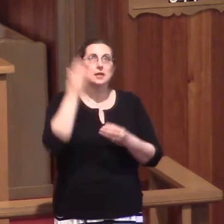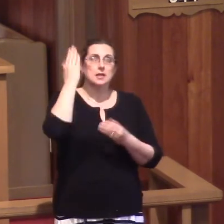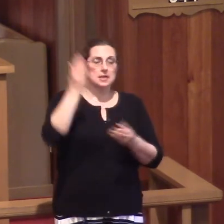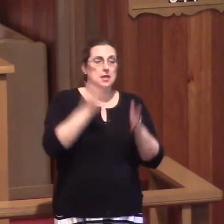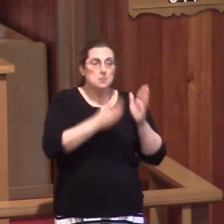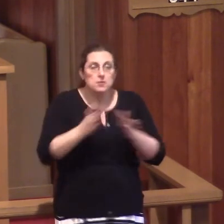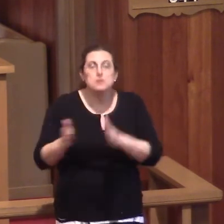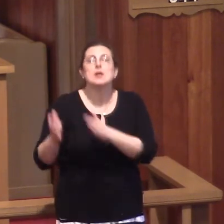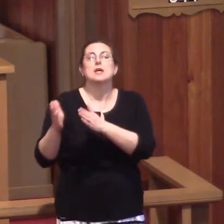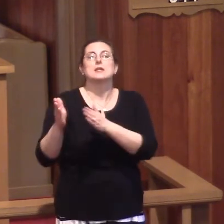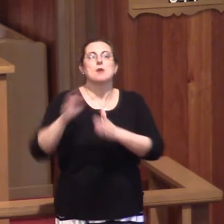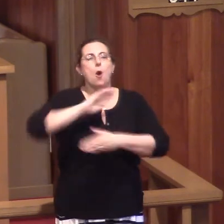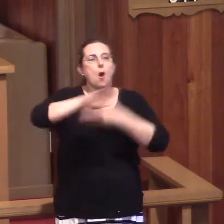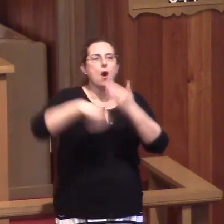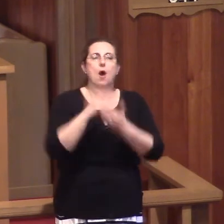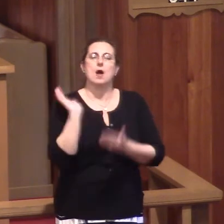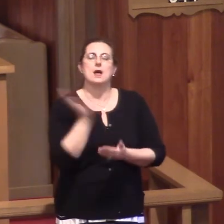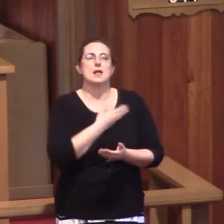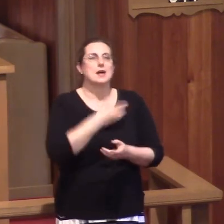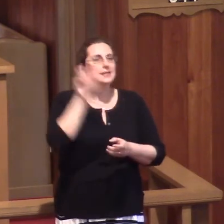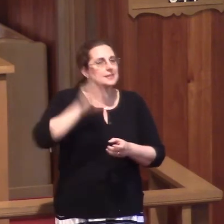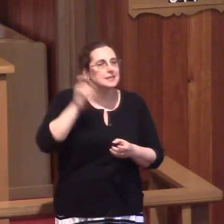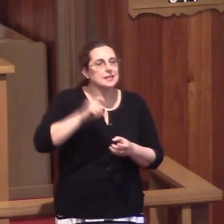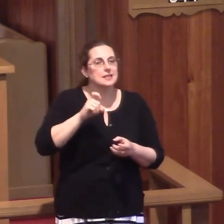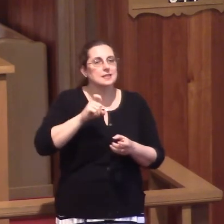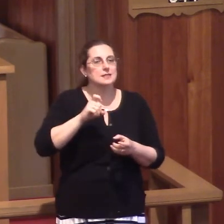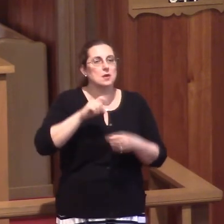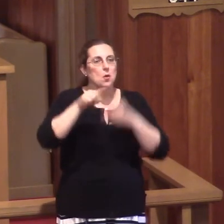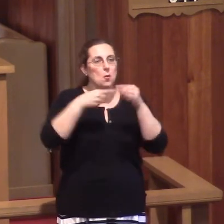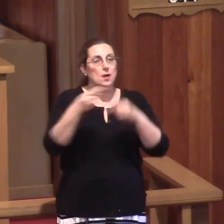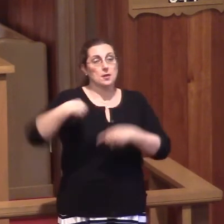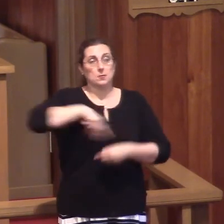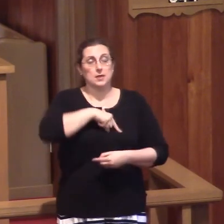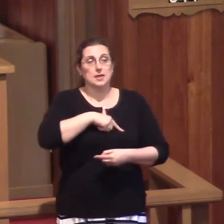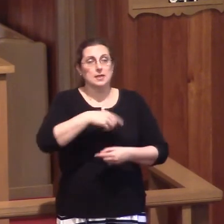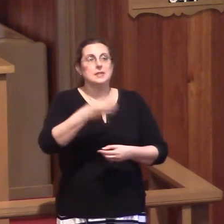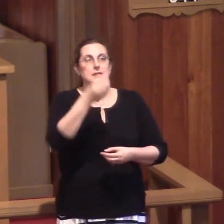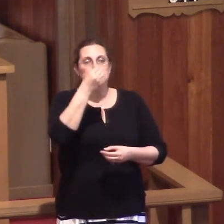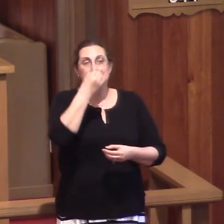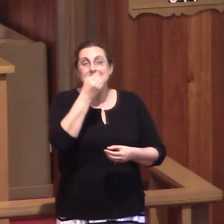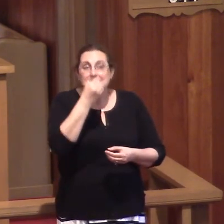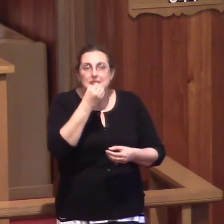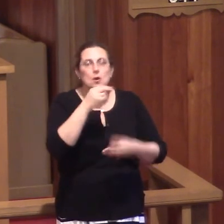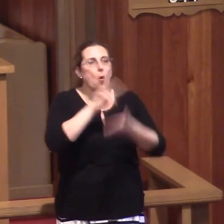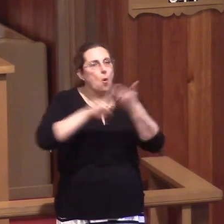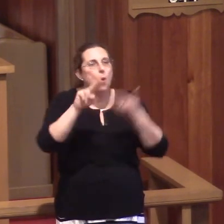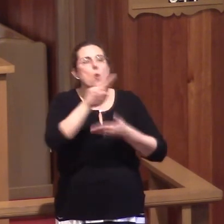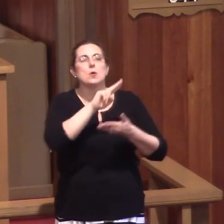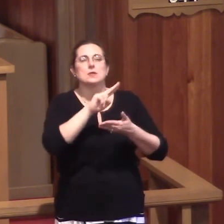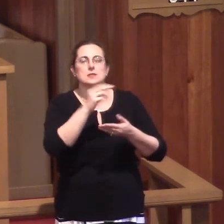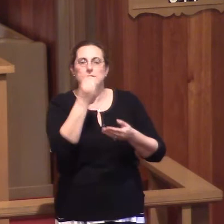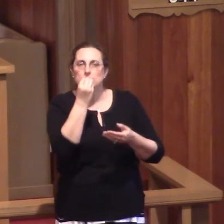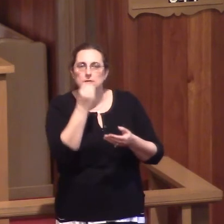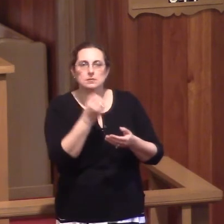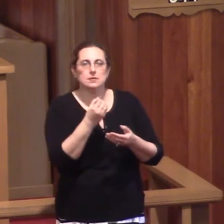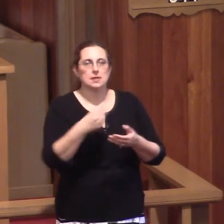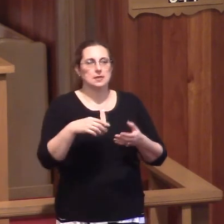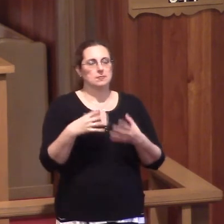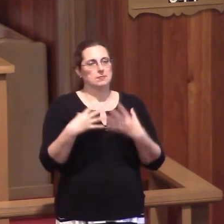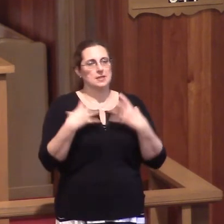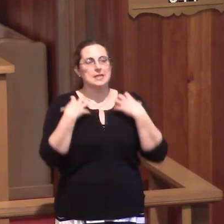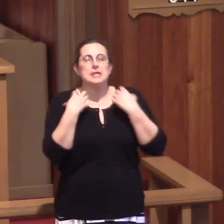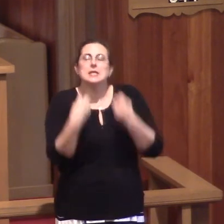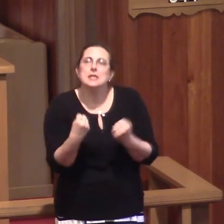Of body and soul As we partake Of this holy meal. We are nourished Through the life-giving Word And